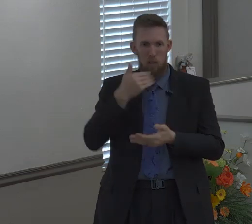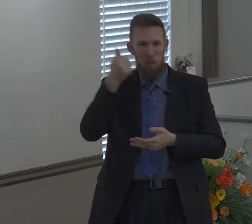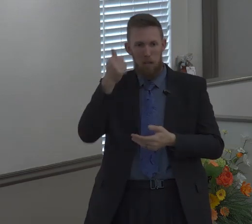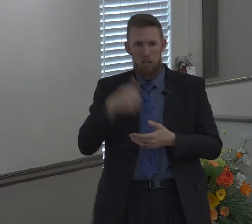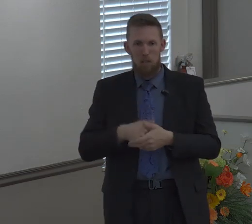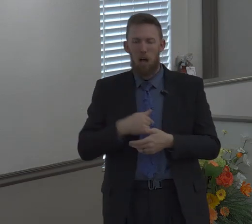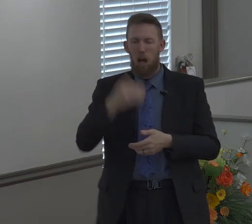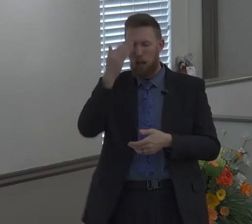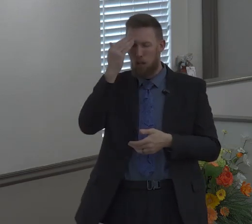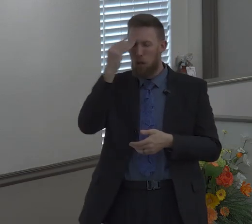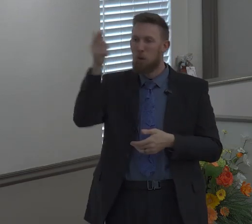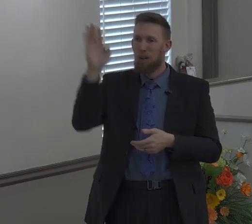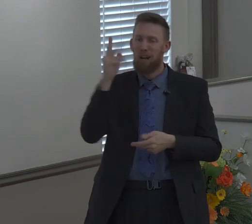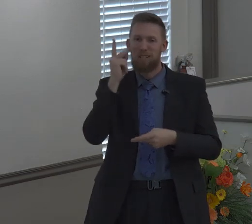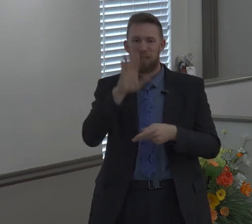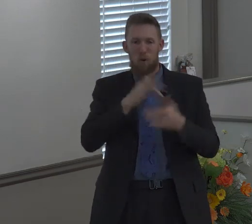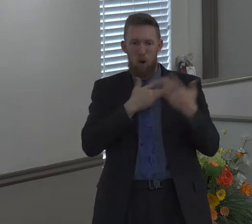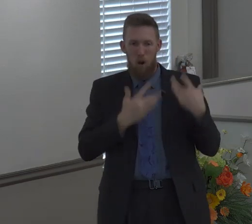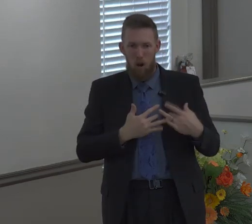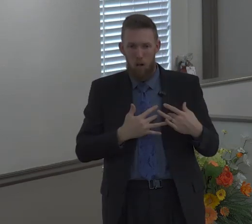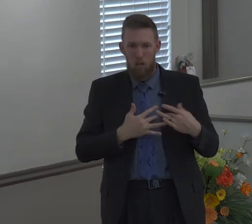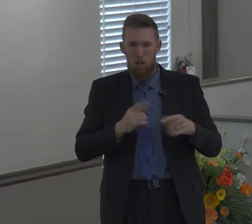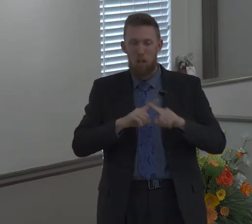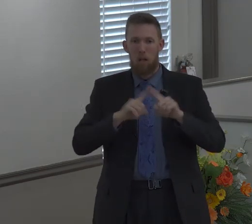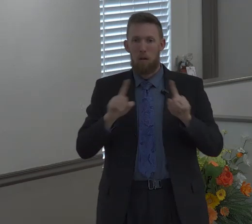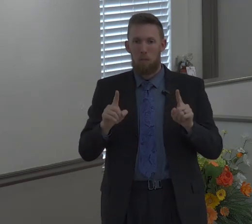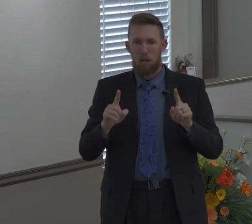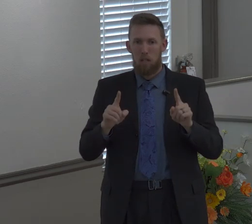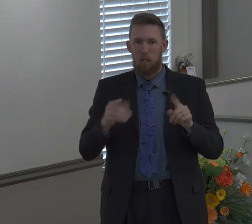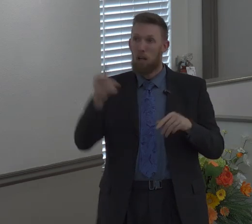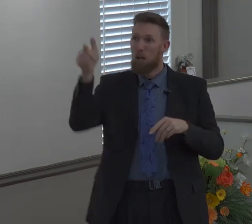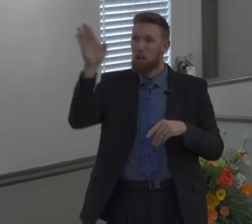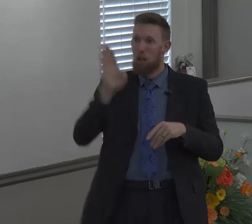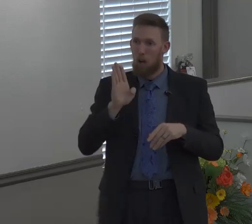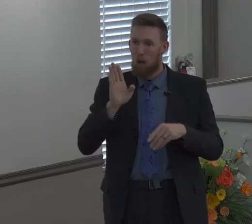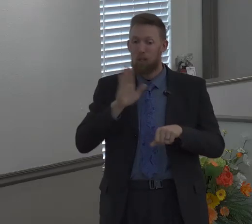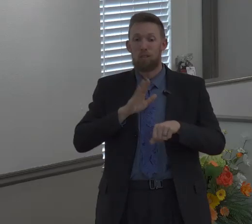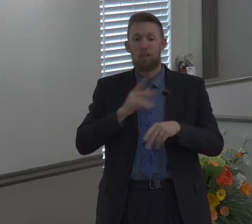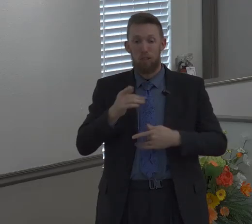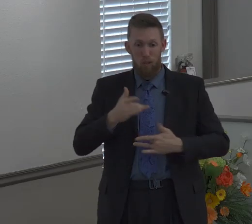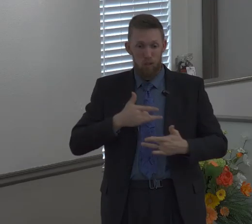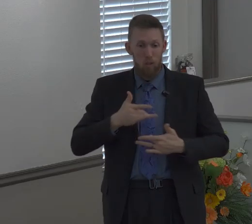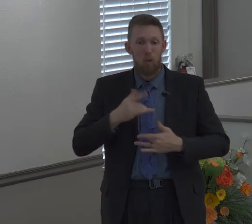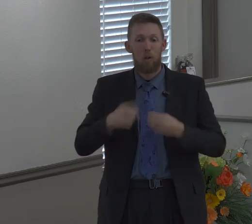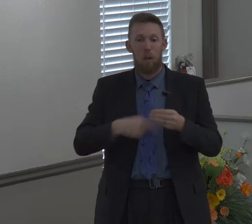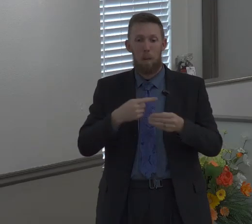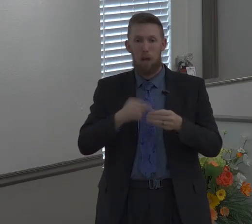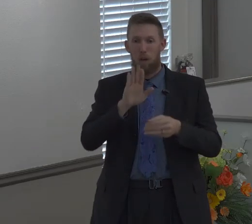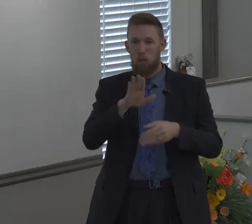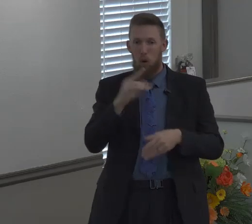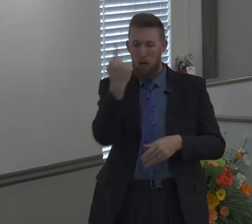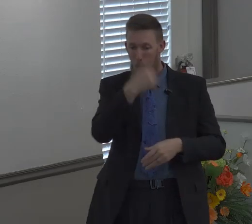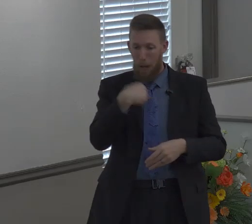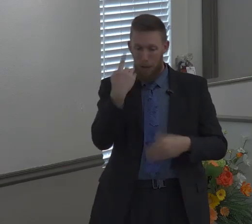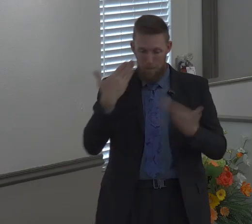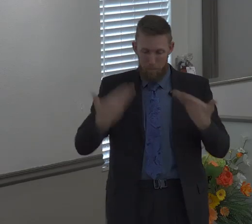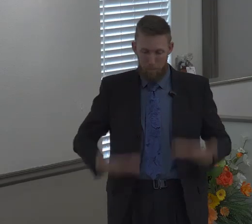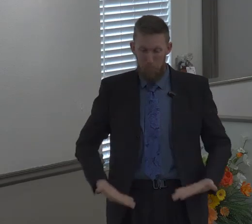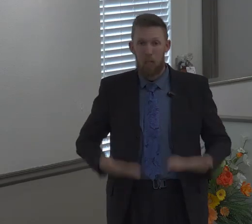on the outward appearance and God looks at the heart. Yeah, I understand all that. But God still looks at the outward appearance too.